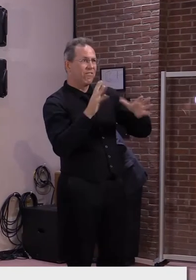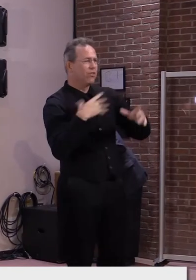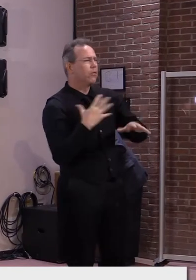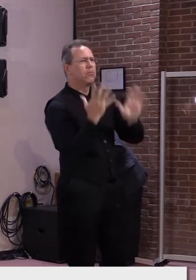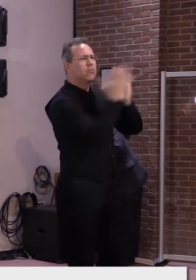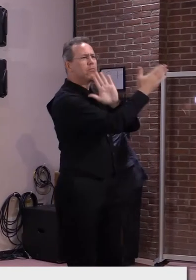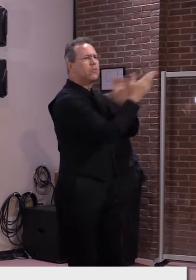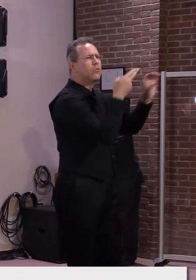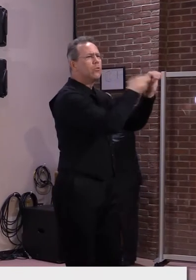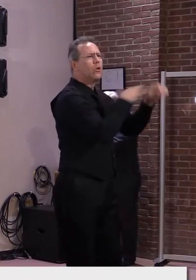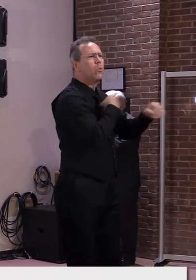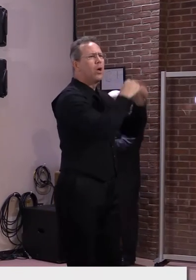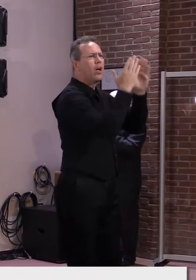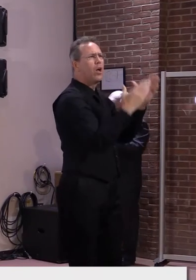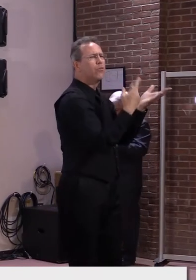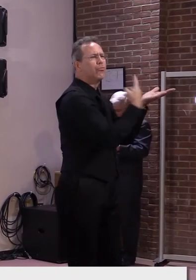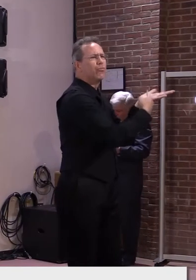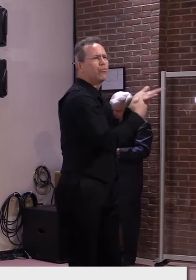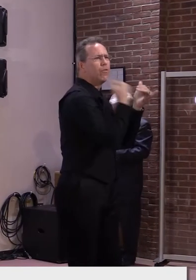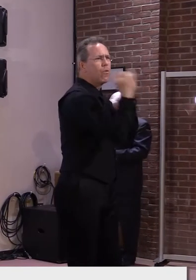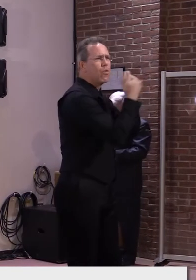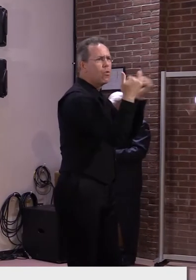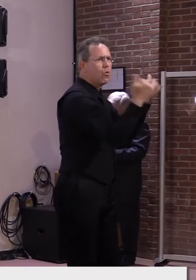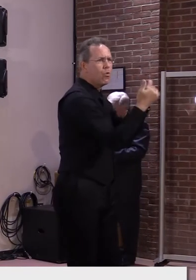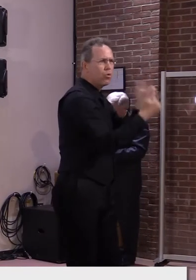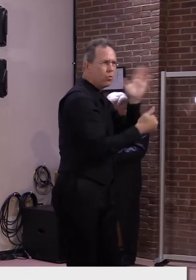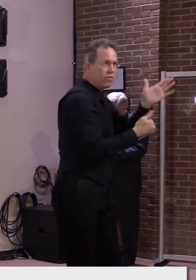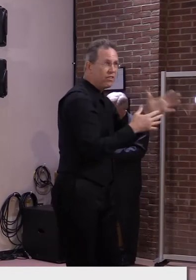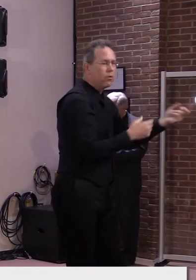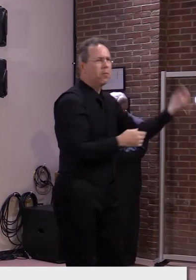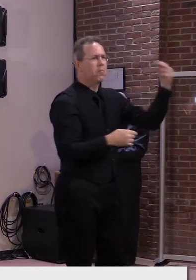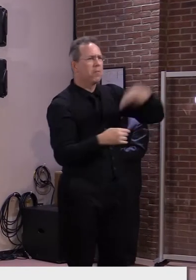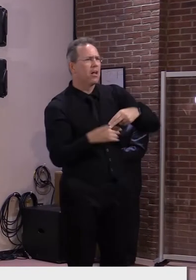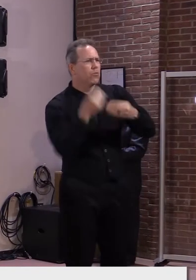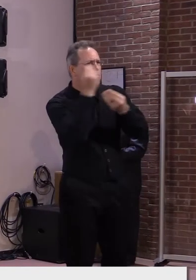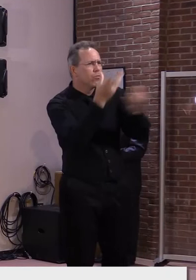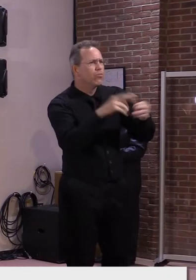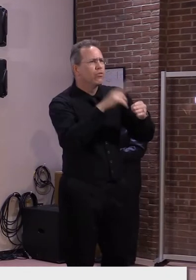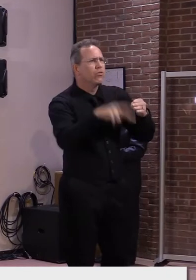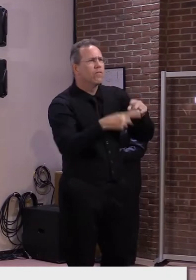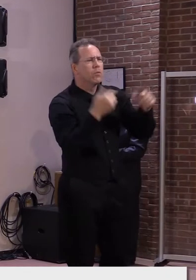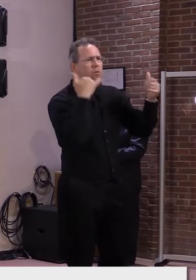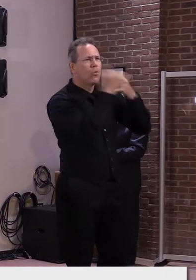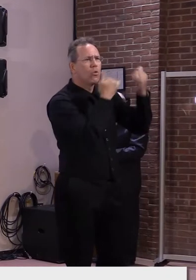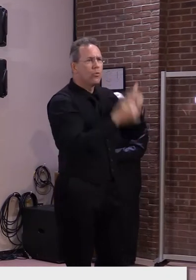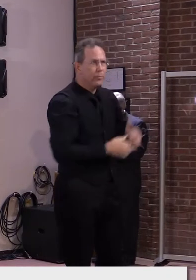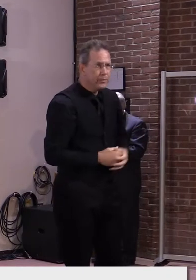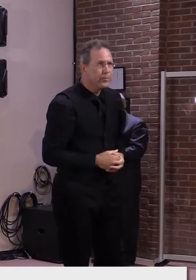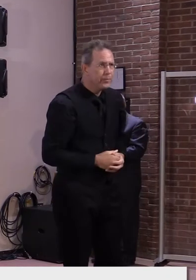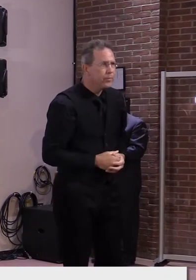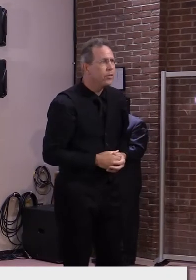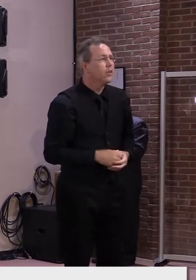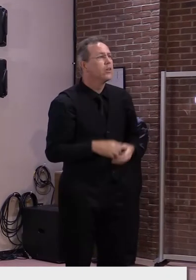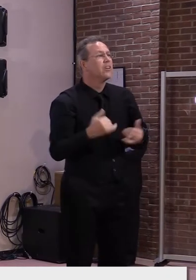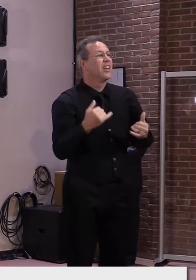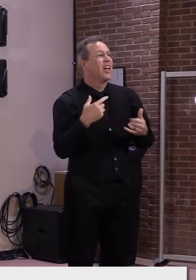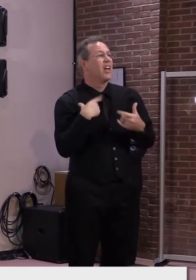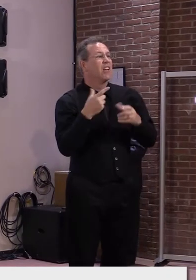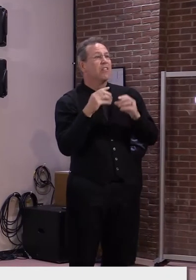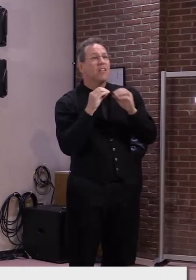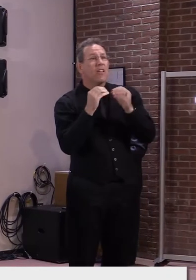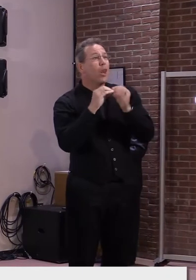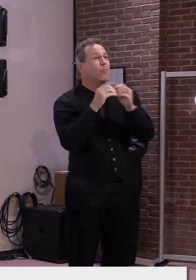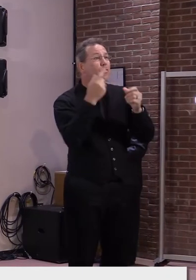hear. First, after reconciling the data with CDC, as of Saturday, we're at